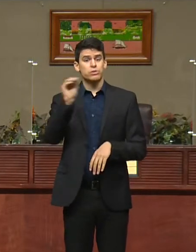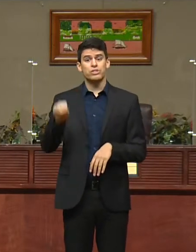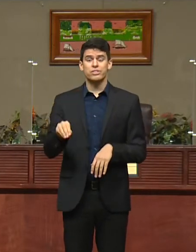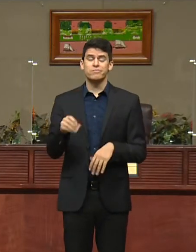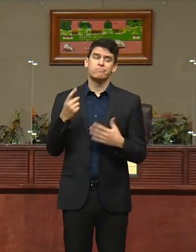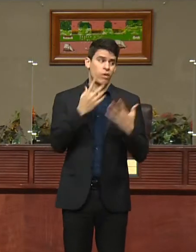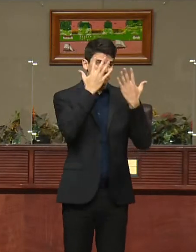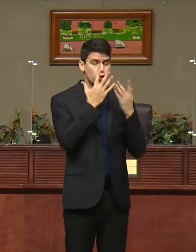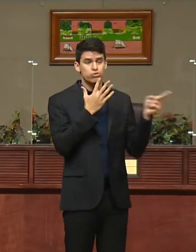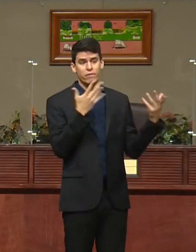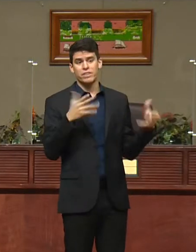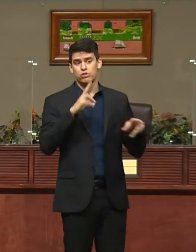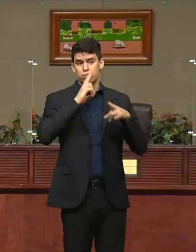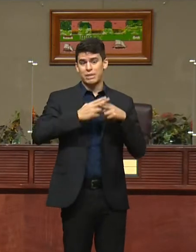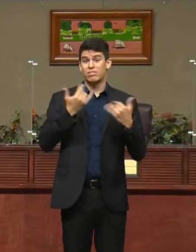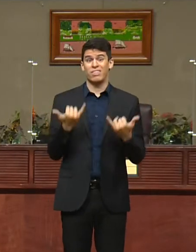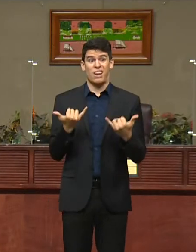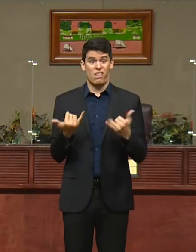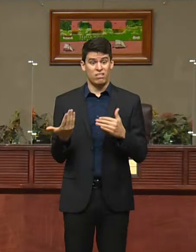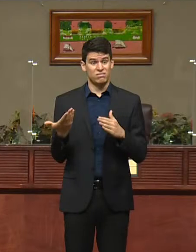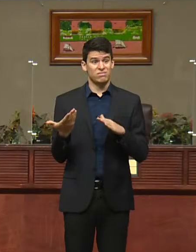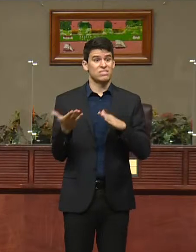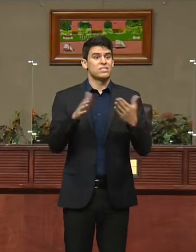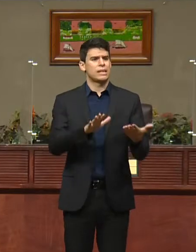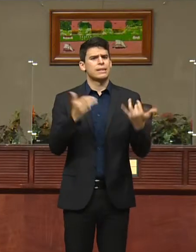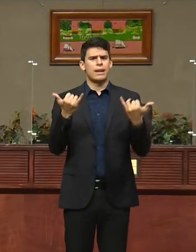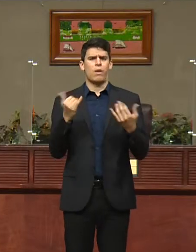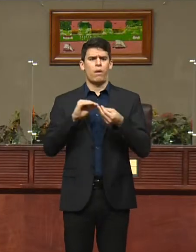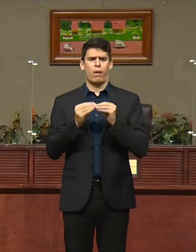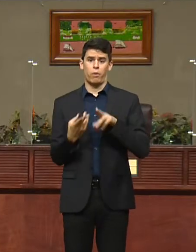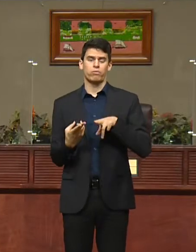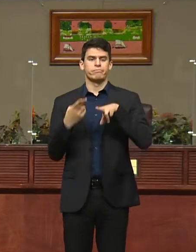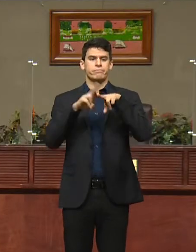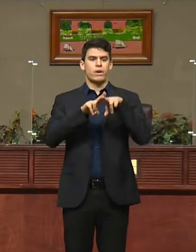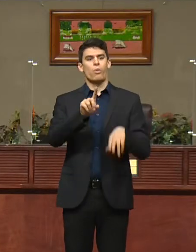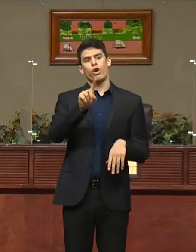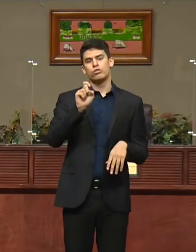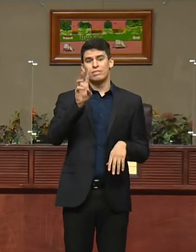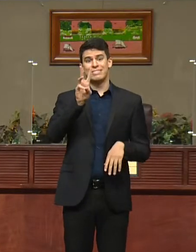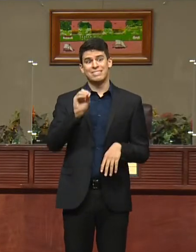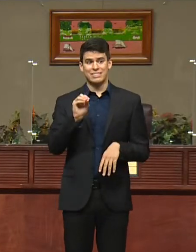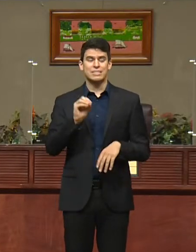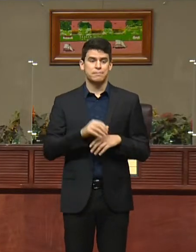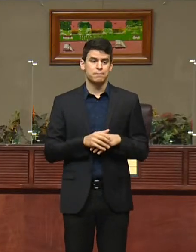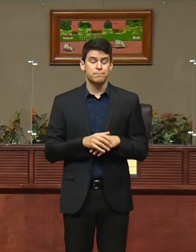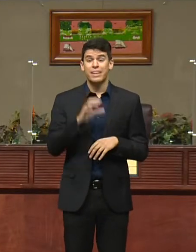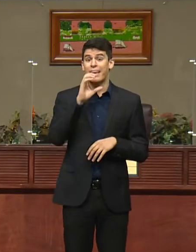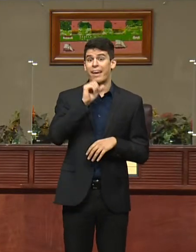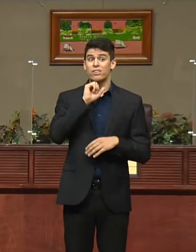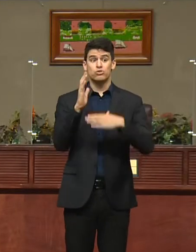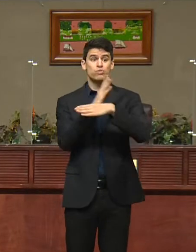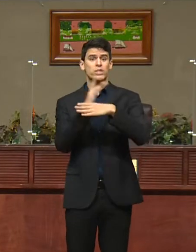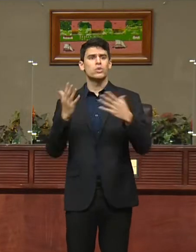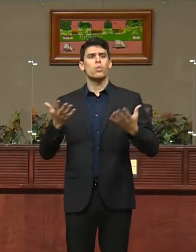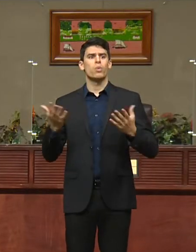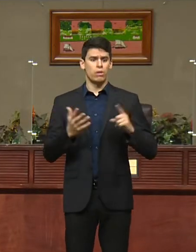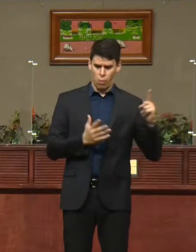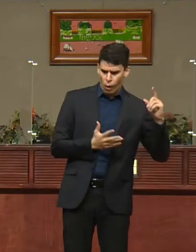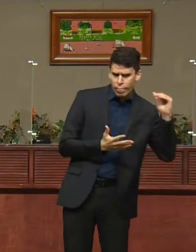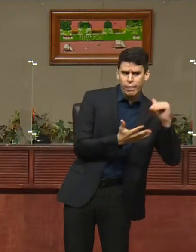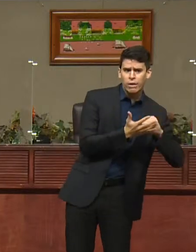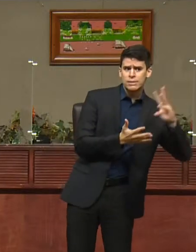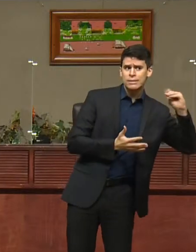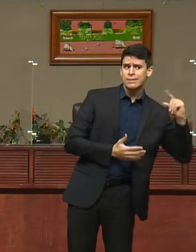mayor mentioned, the number of deaths have increased to 160. The age range is 49 to